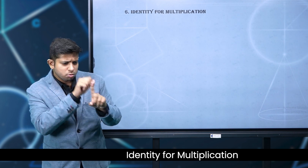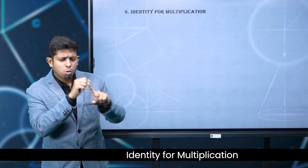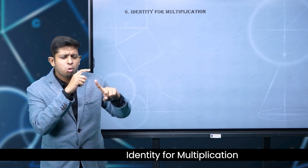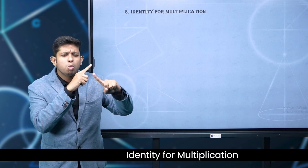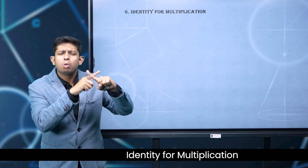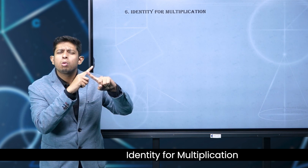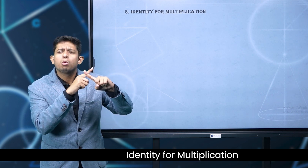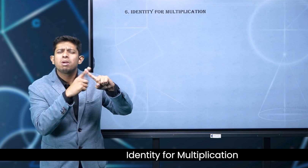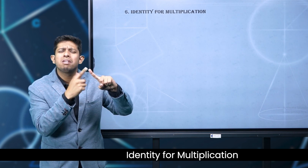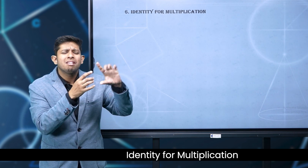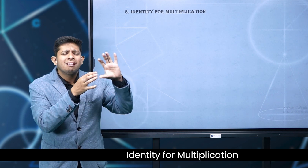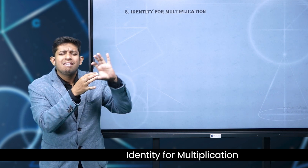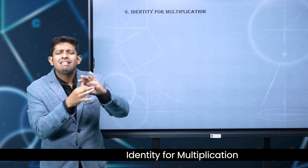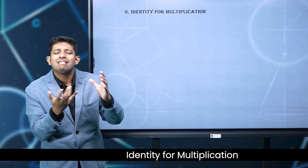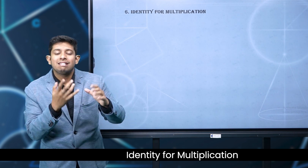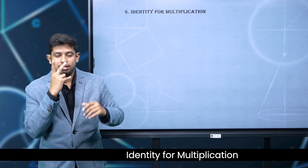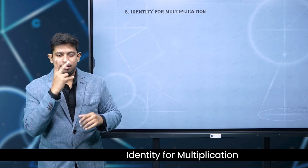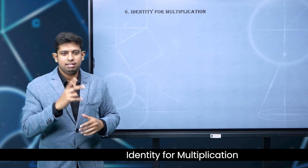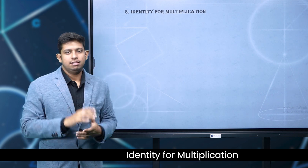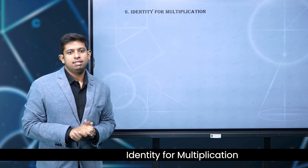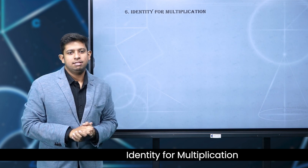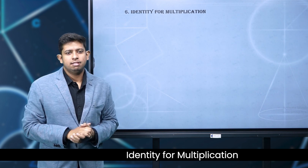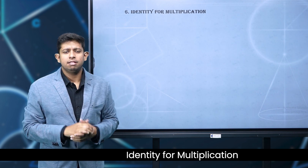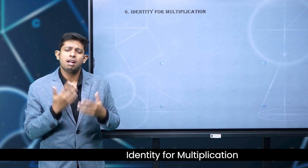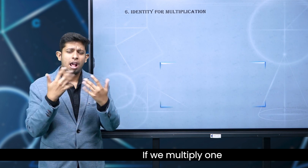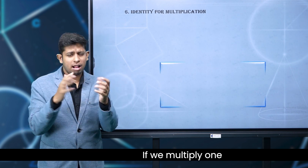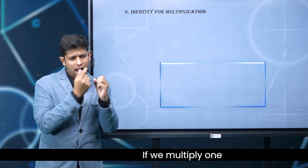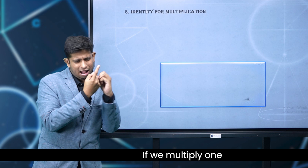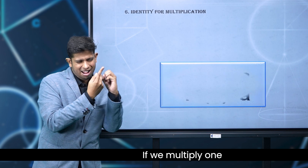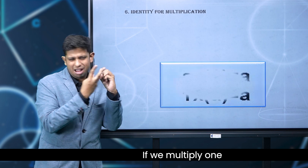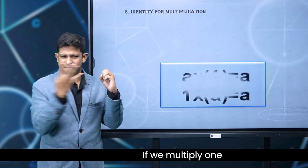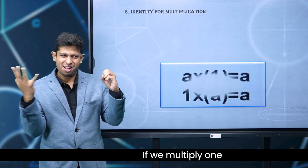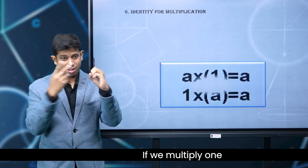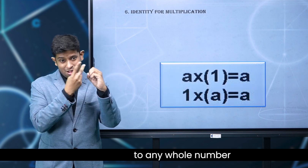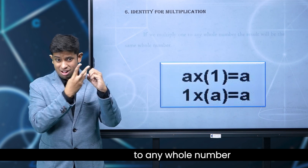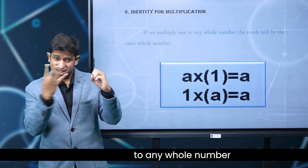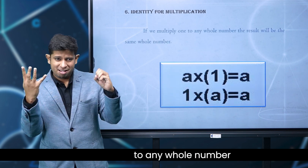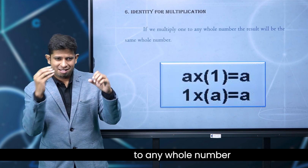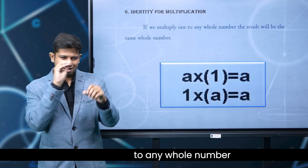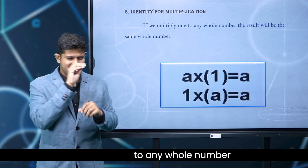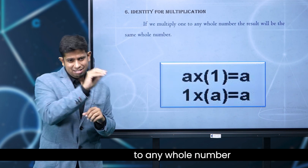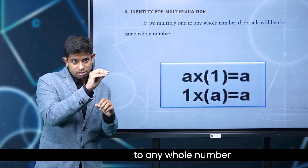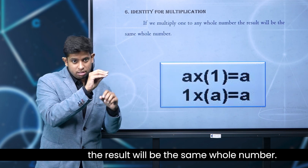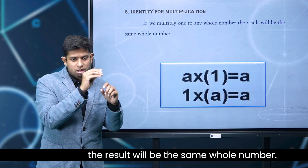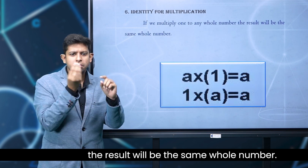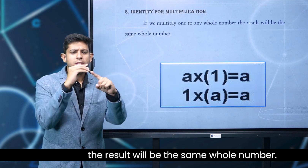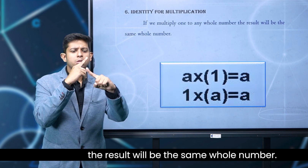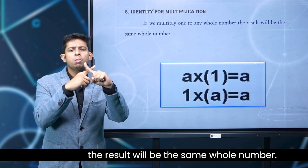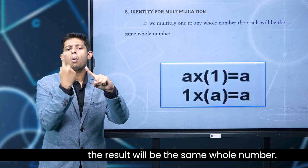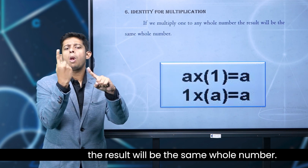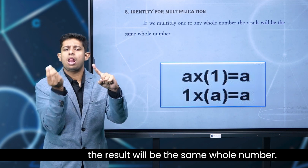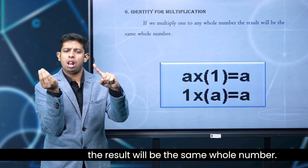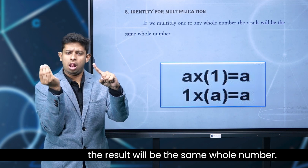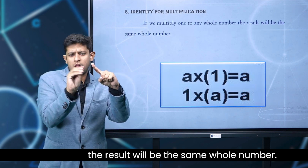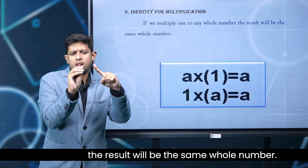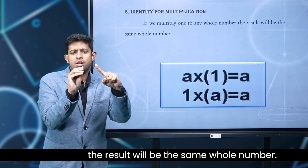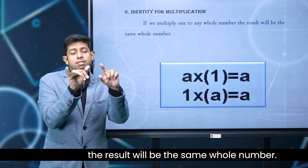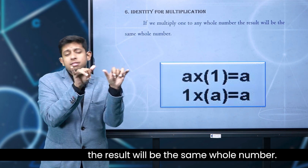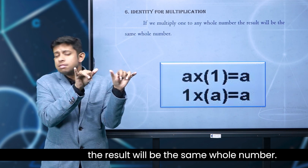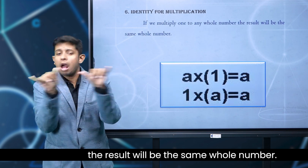Identity for multiplication. If we multiply 1 to any whole number, the result will be the same whole number.